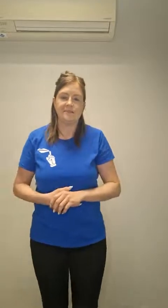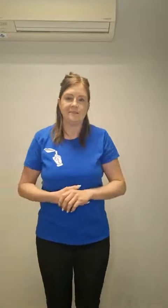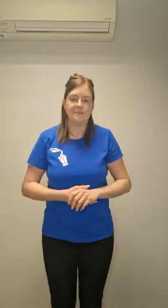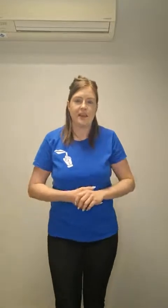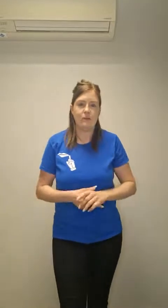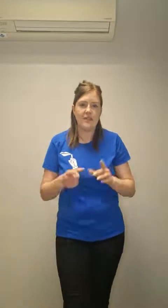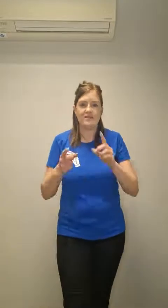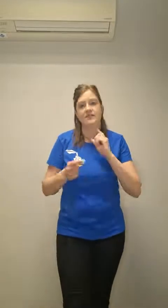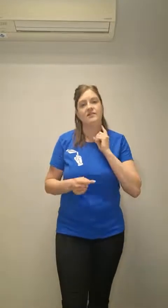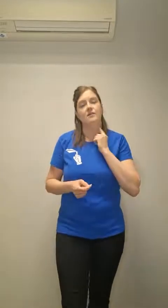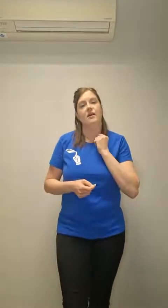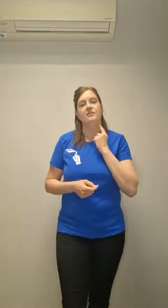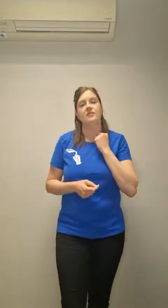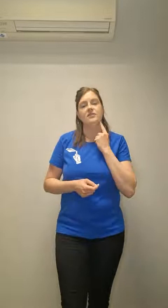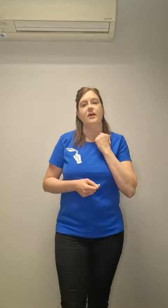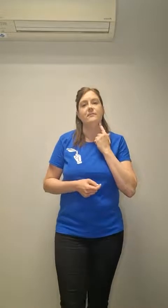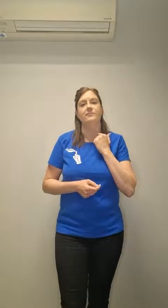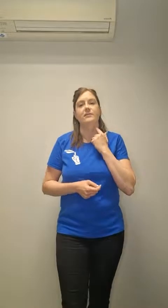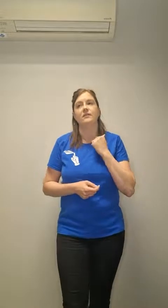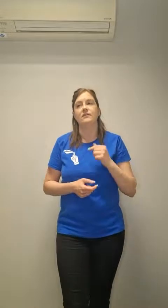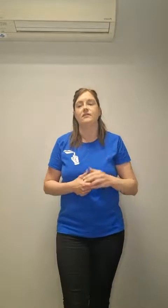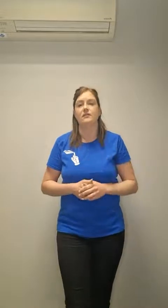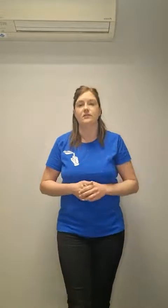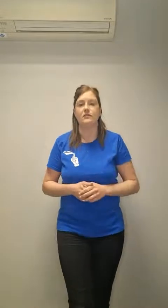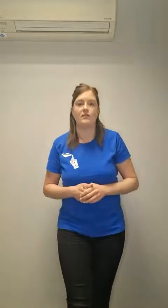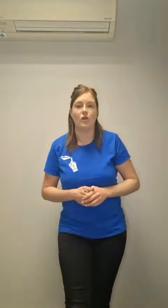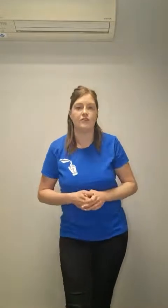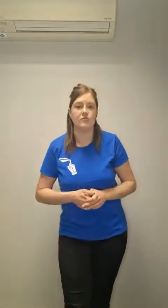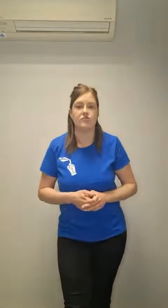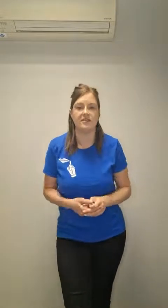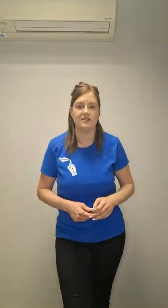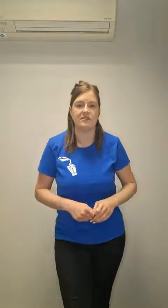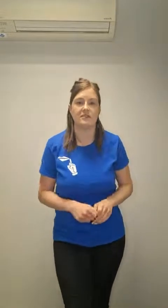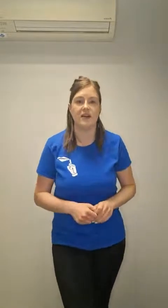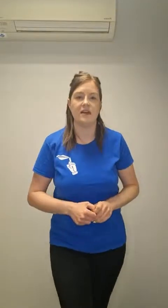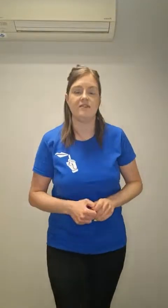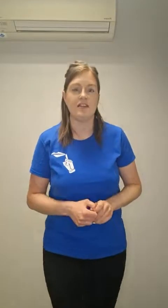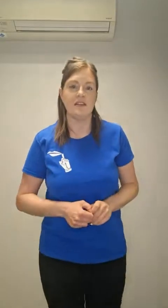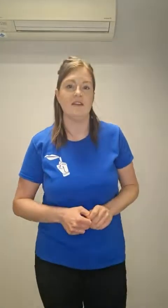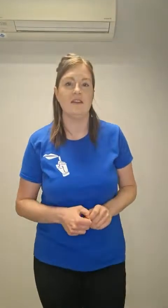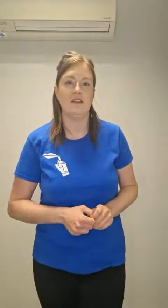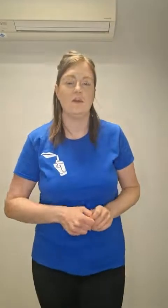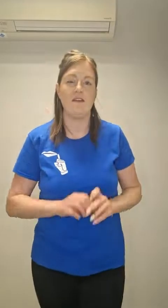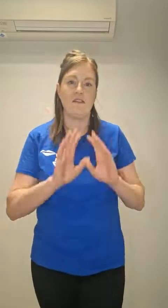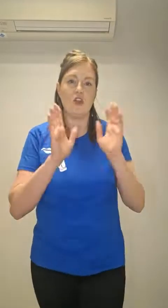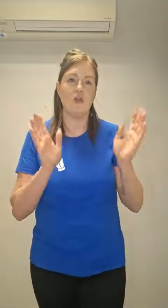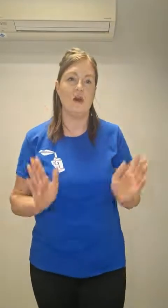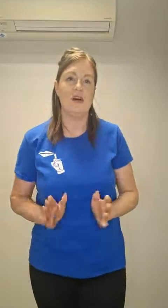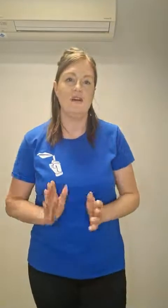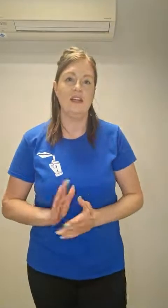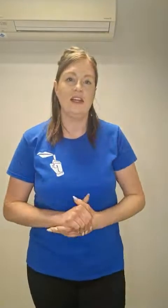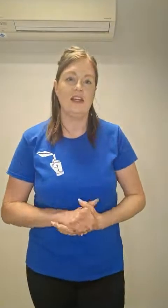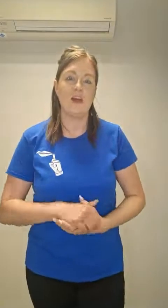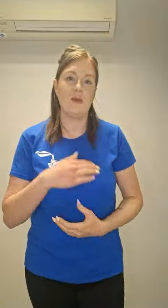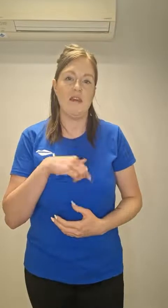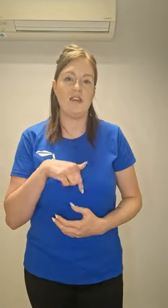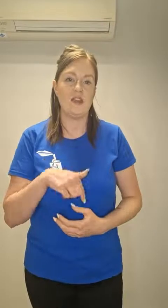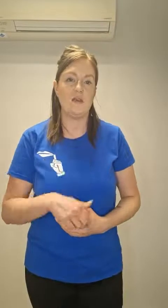Have you been to the cinema since COVID restrictions have been lifted, wherever you are? I know here in the UK,